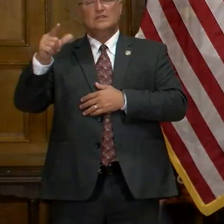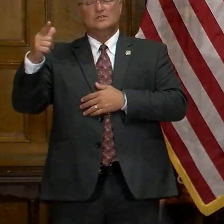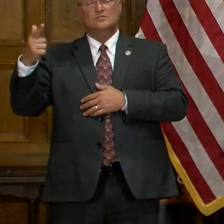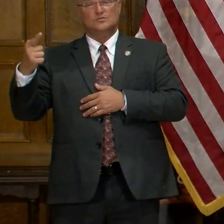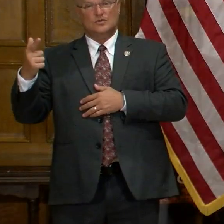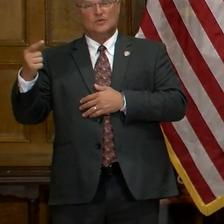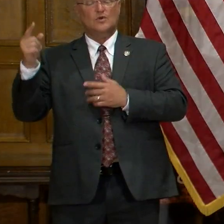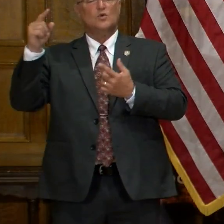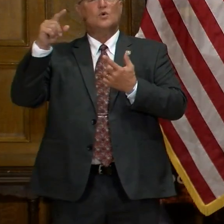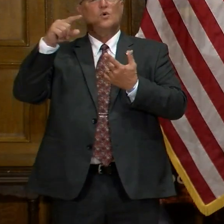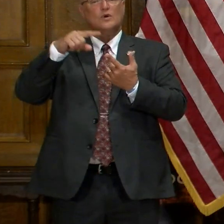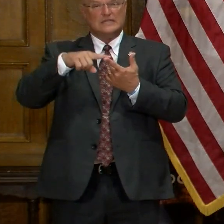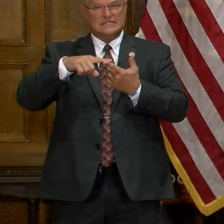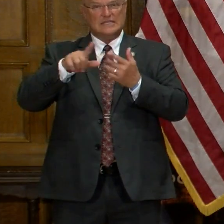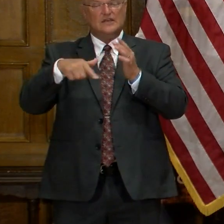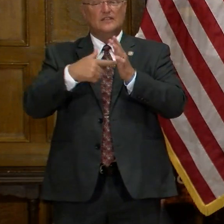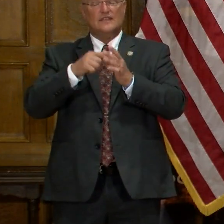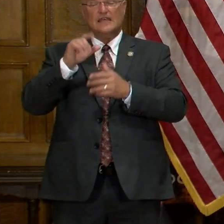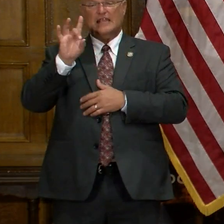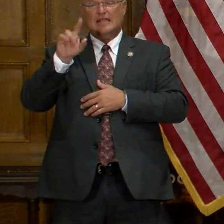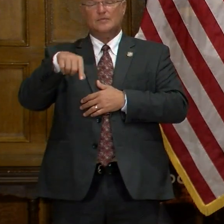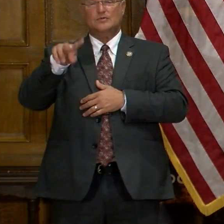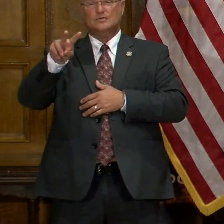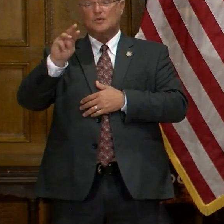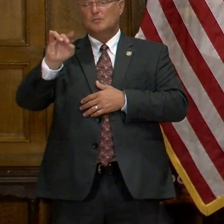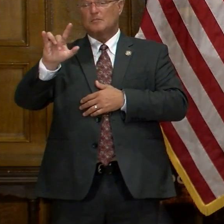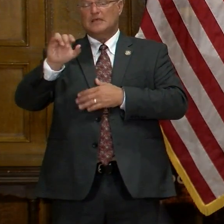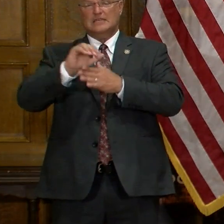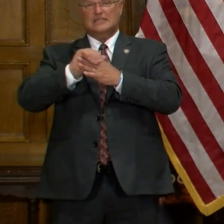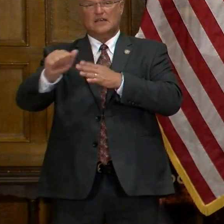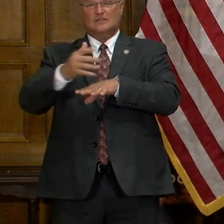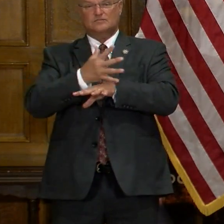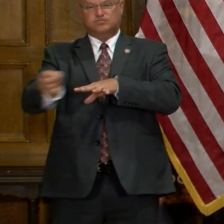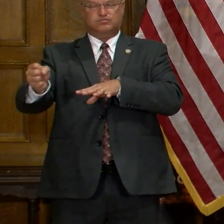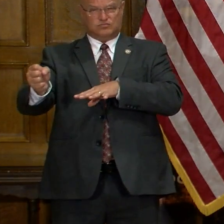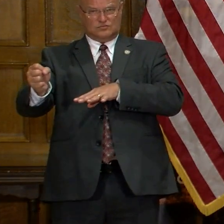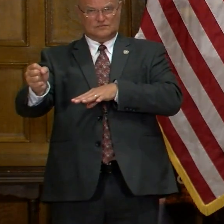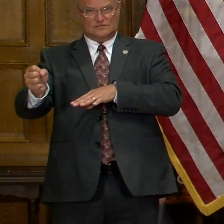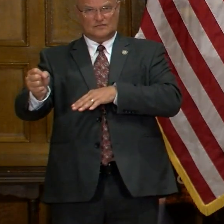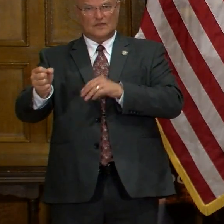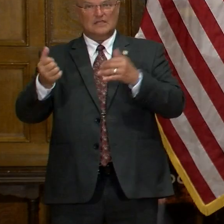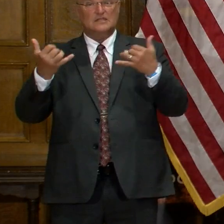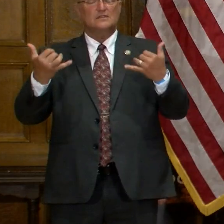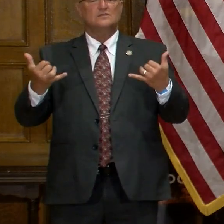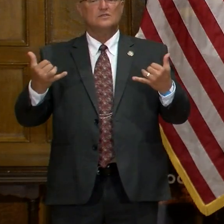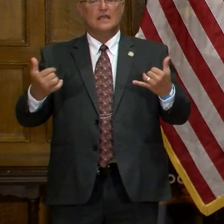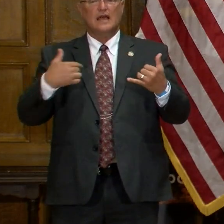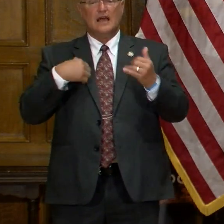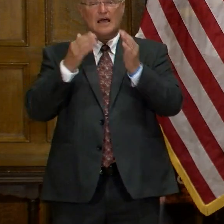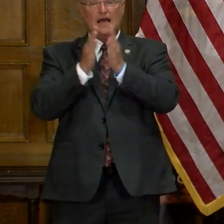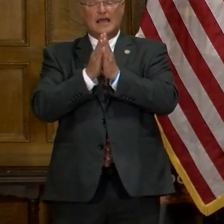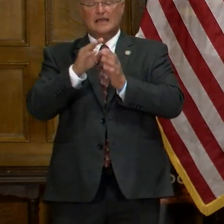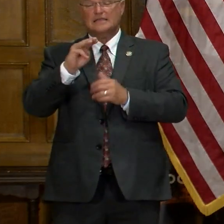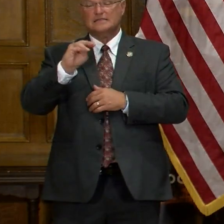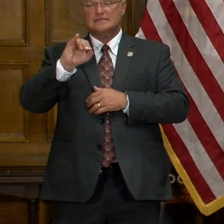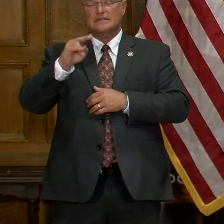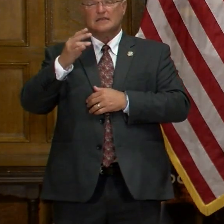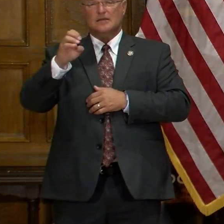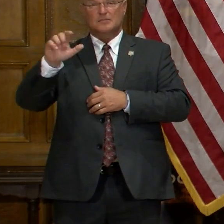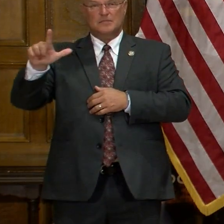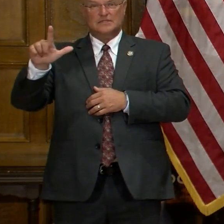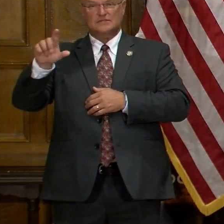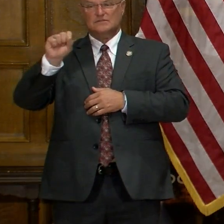2021 or until that $8.2 million is expended. With that, I'll ask Mitchell